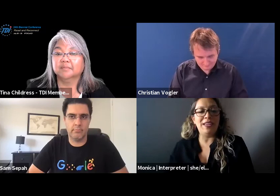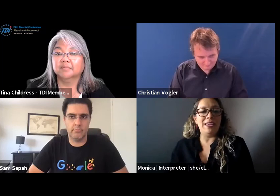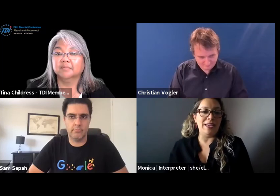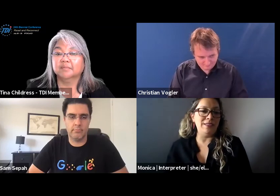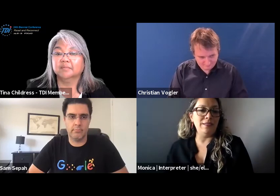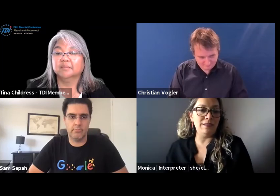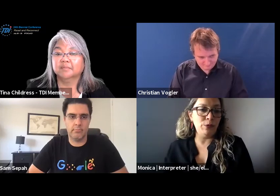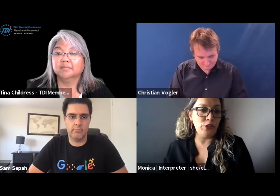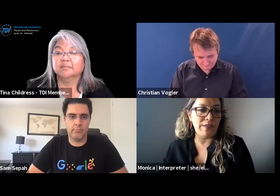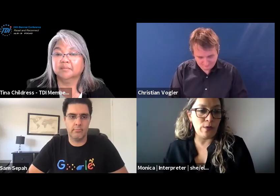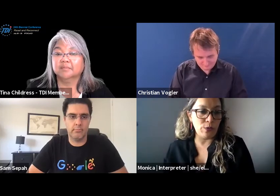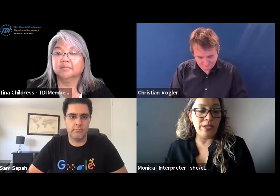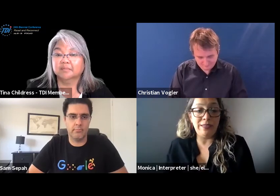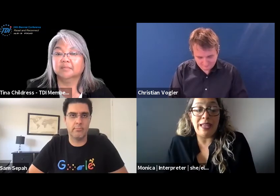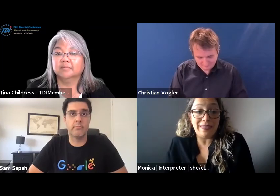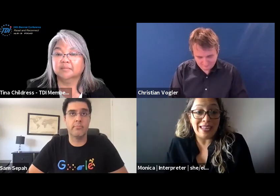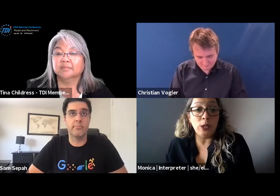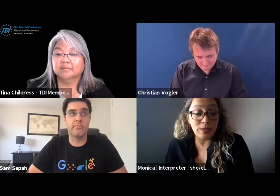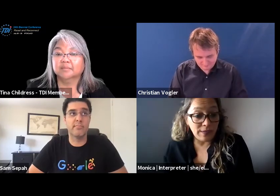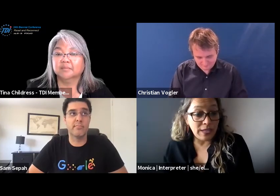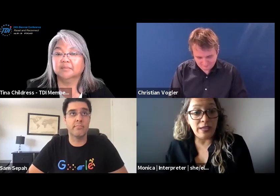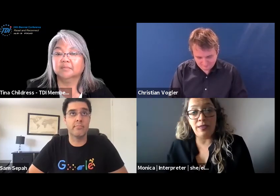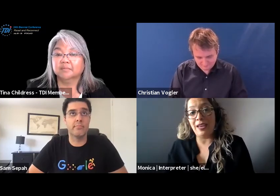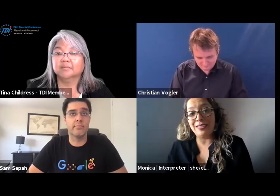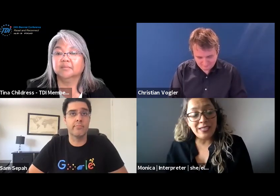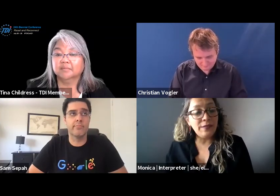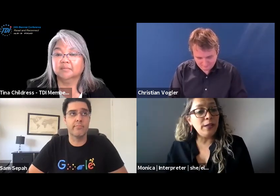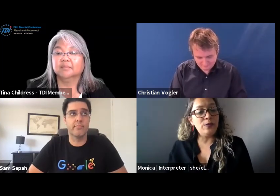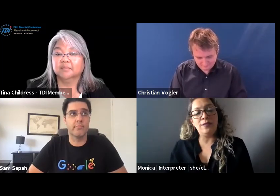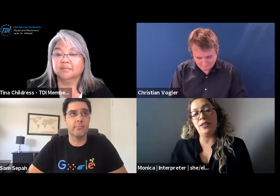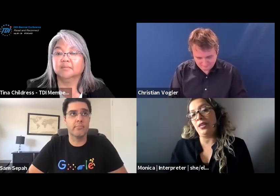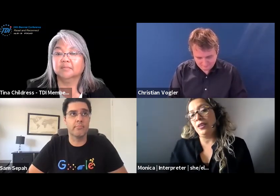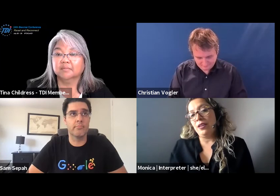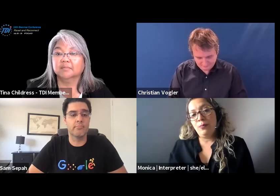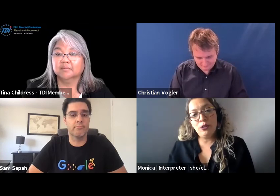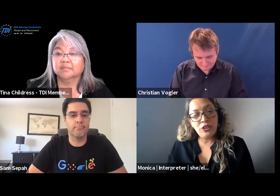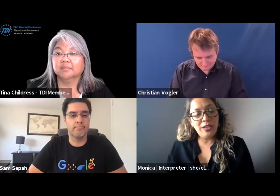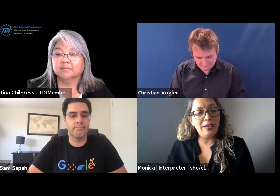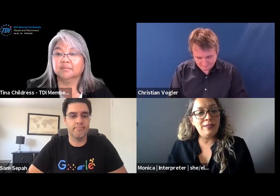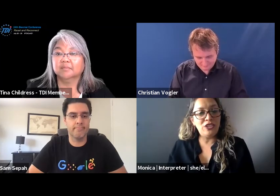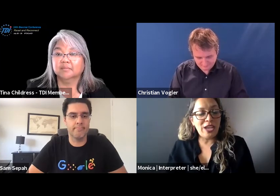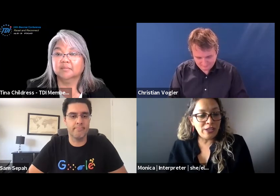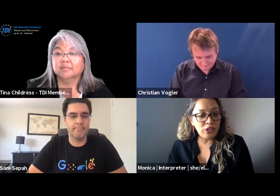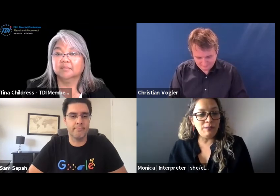everything I can to push that forward, and that inclusivity, the idea of inclusivity, pushing and